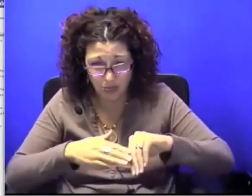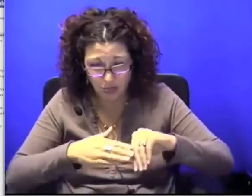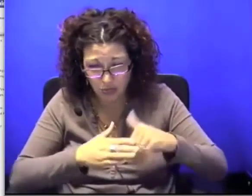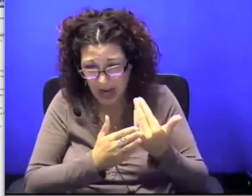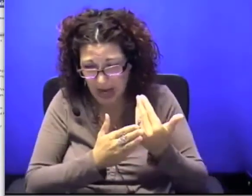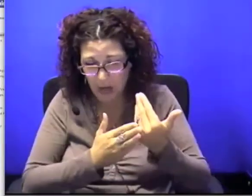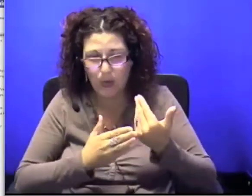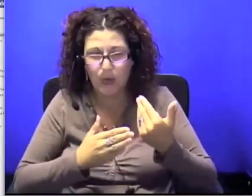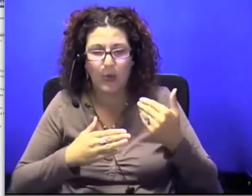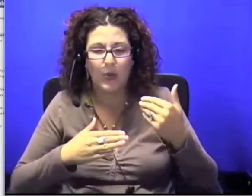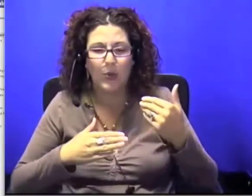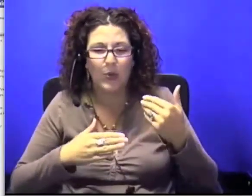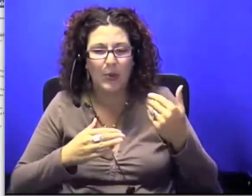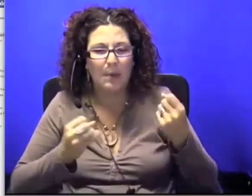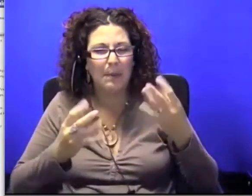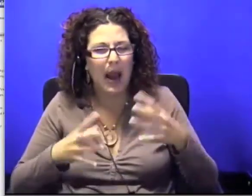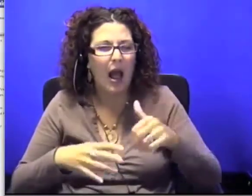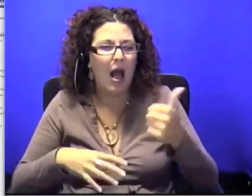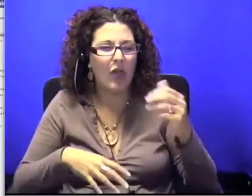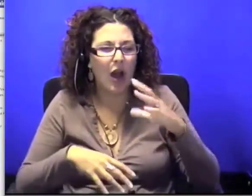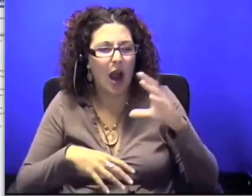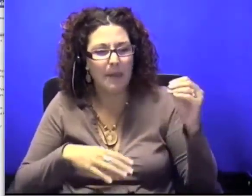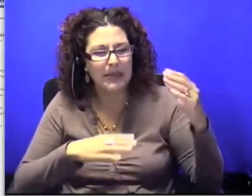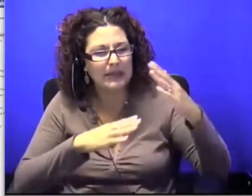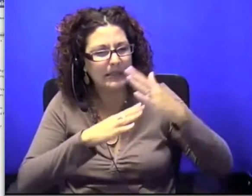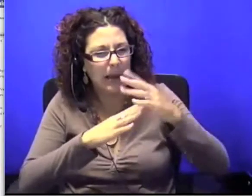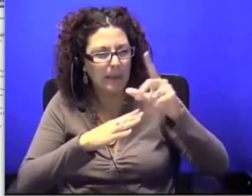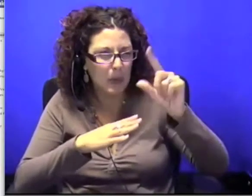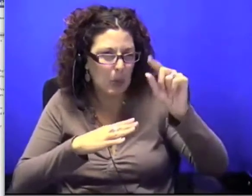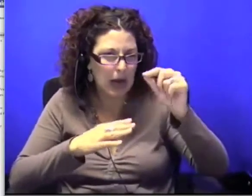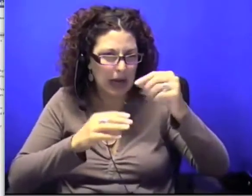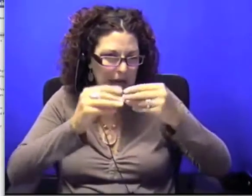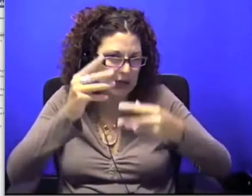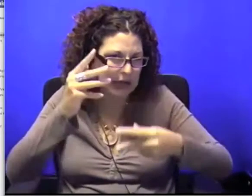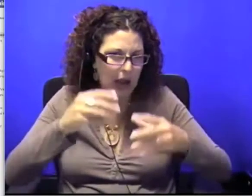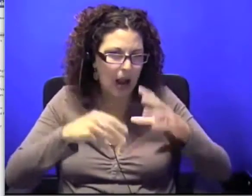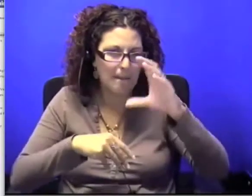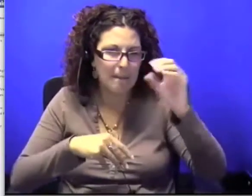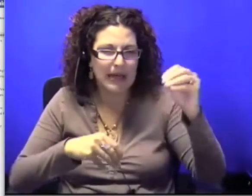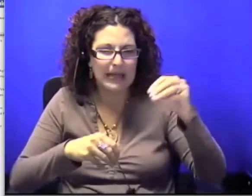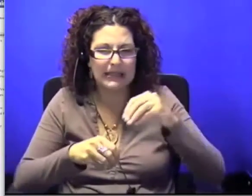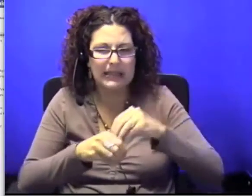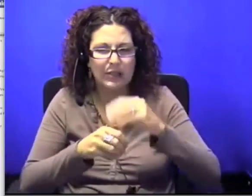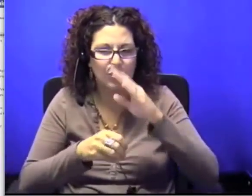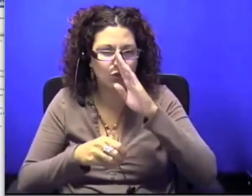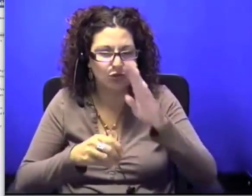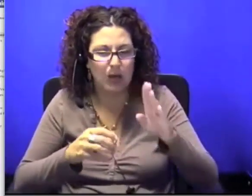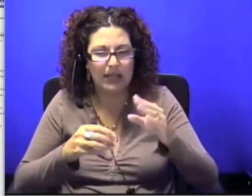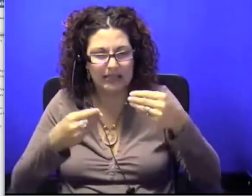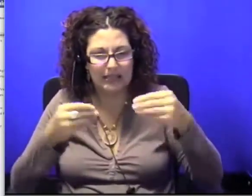opportunity. It's brand new. Many of these other companies that are in the top 20 in Direct